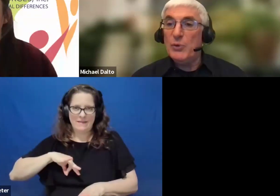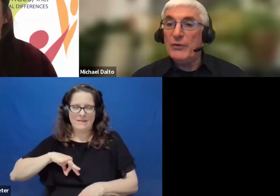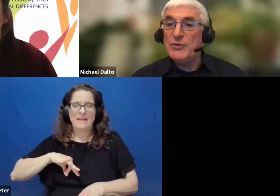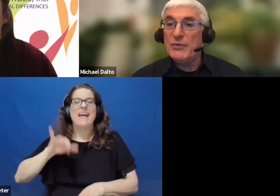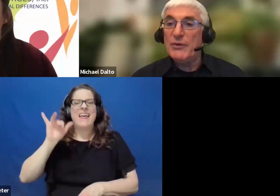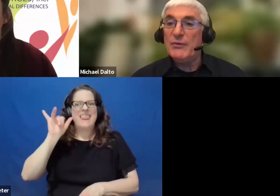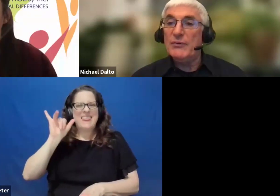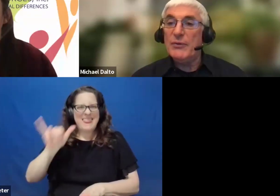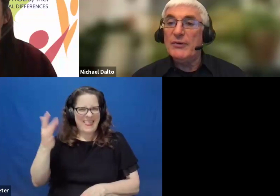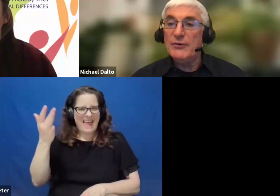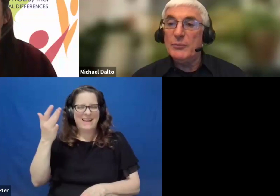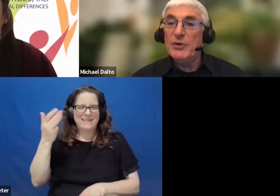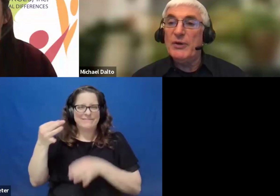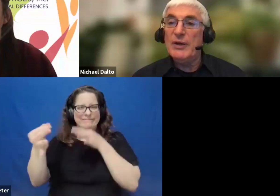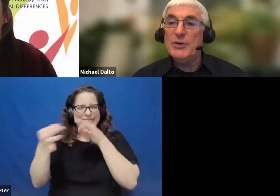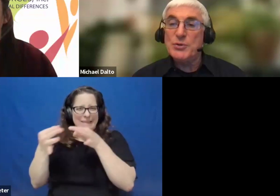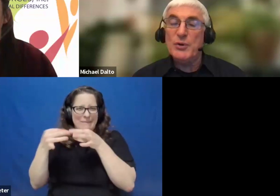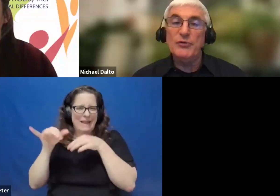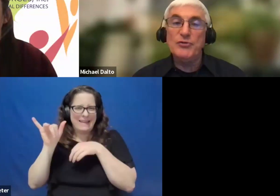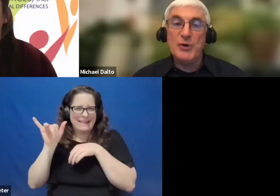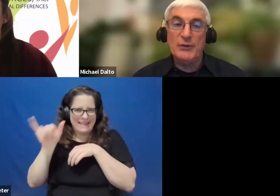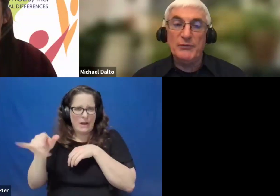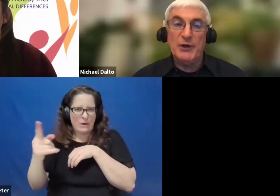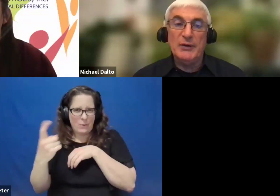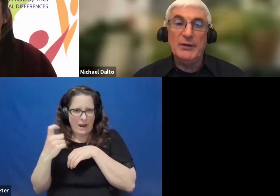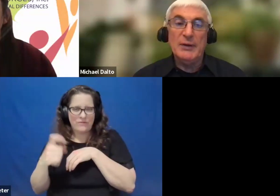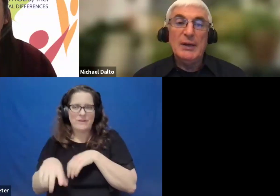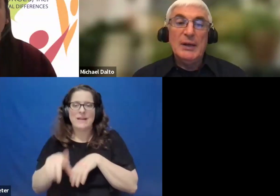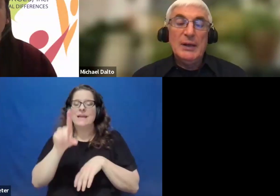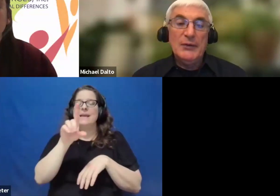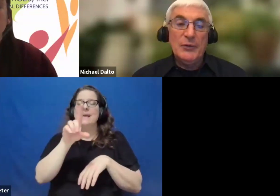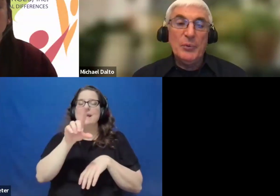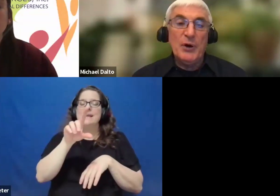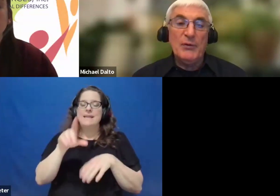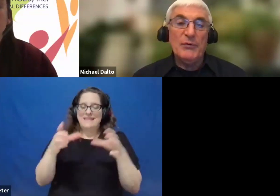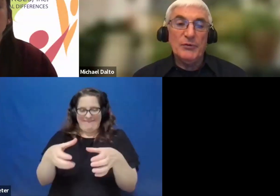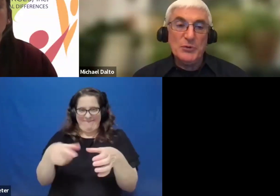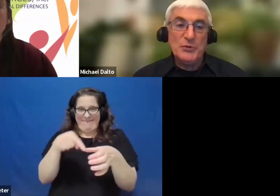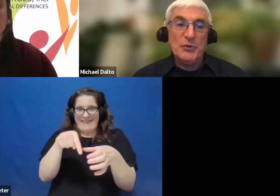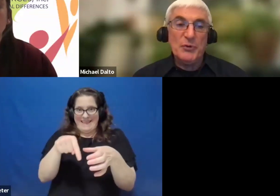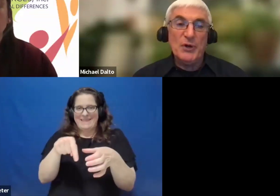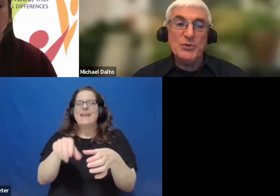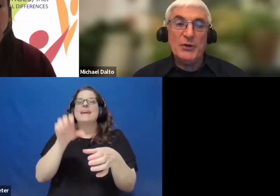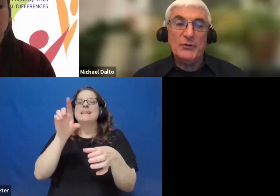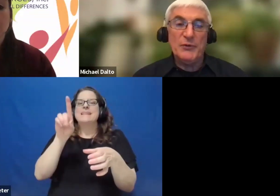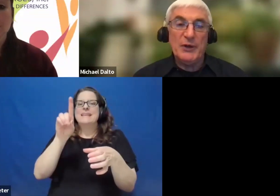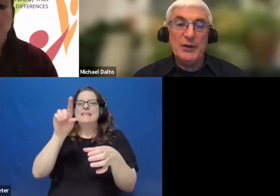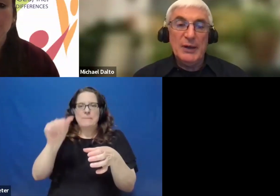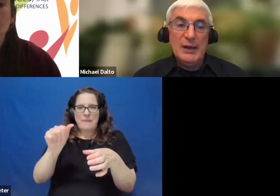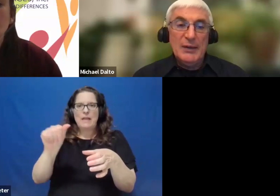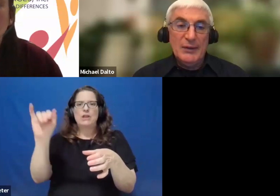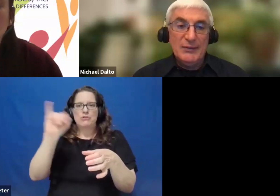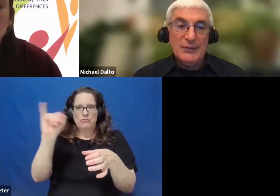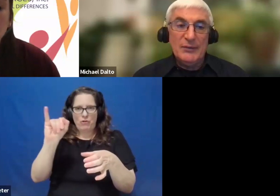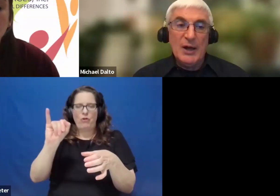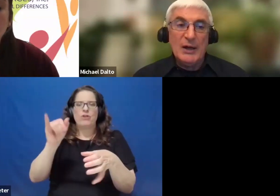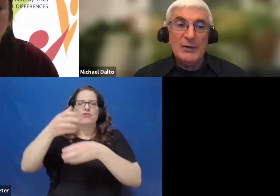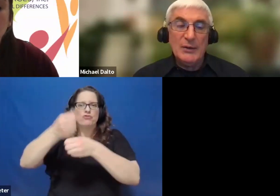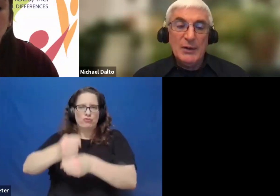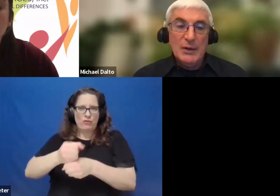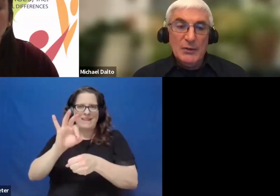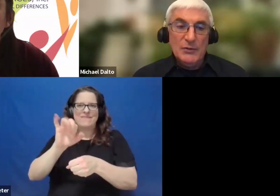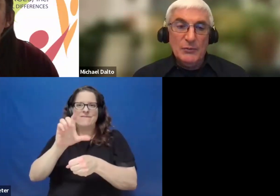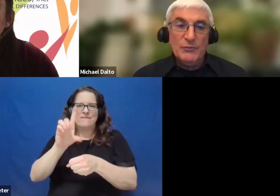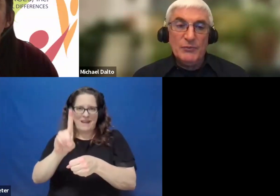Catherine's question. So the Disability Insurance Trust Fund is the part of the Social Security Trust Fund that's